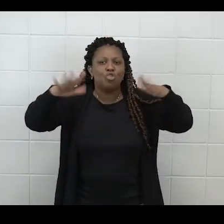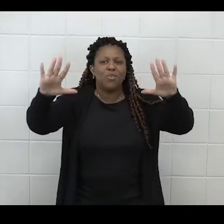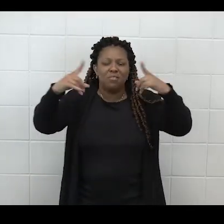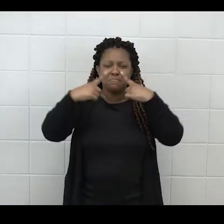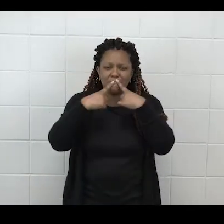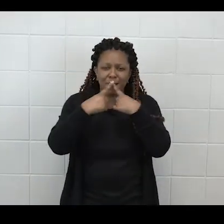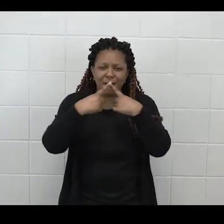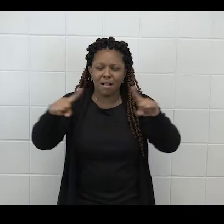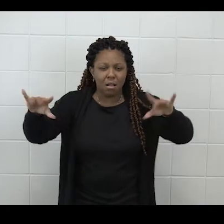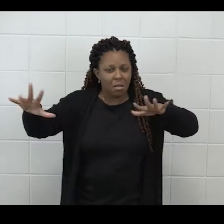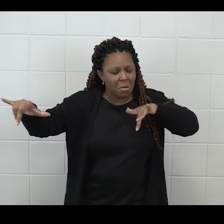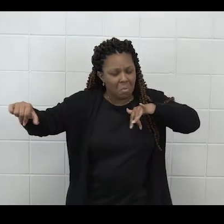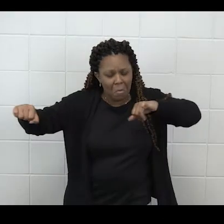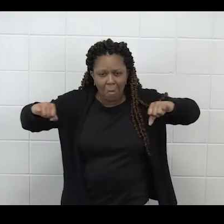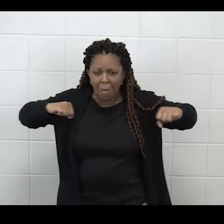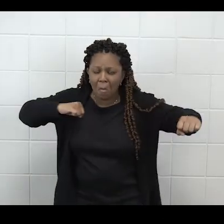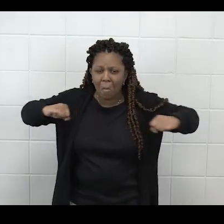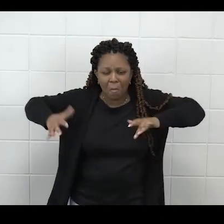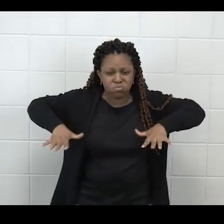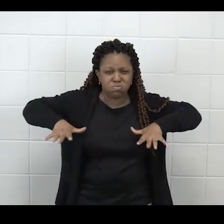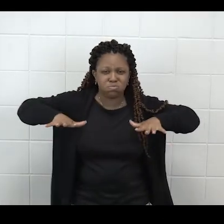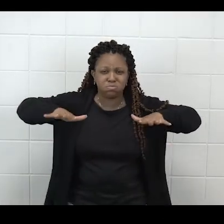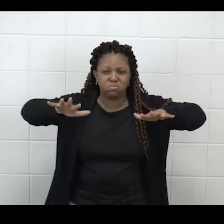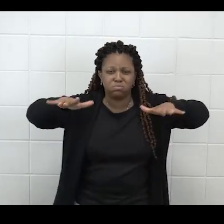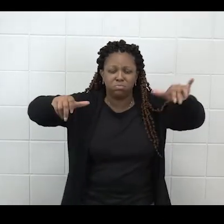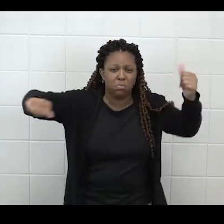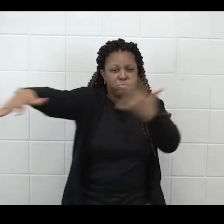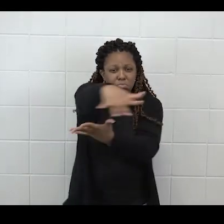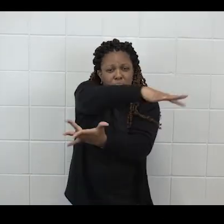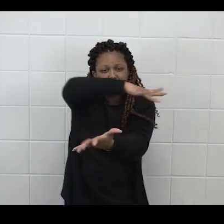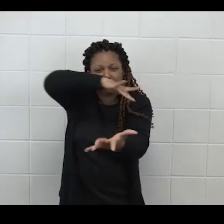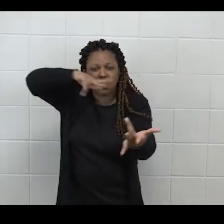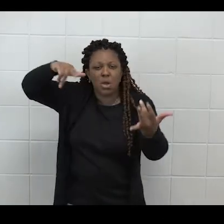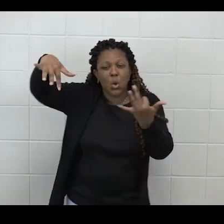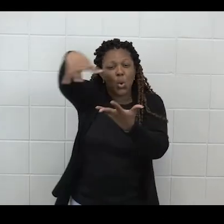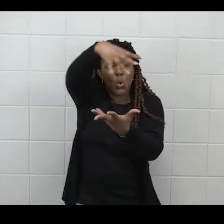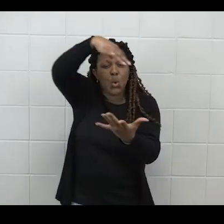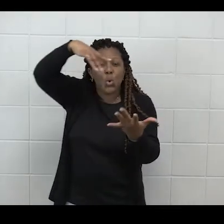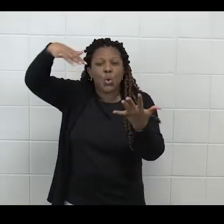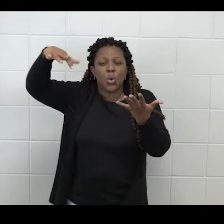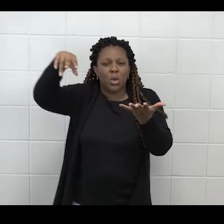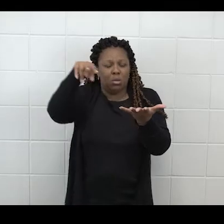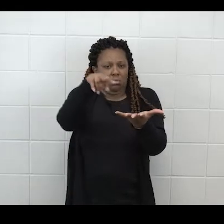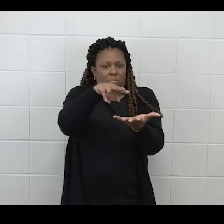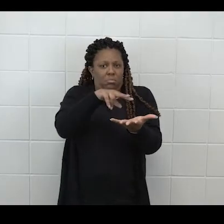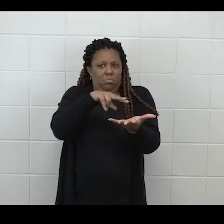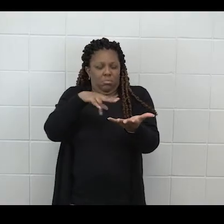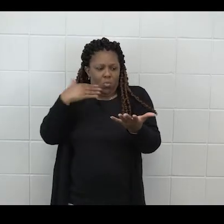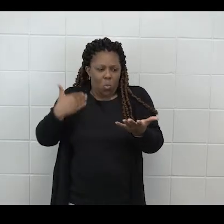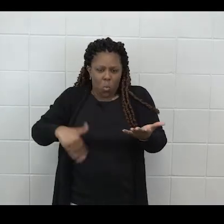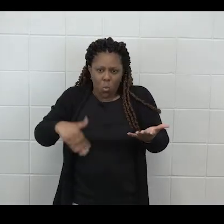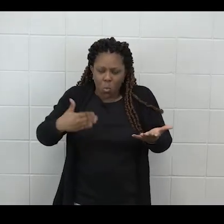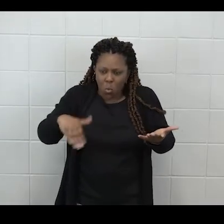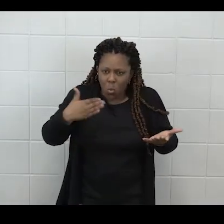called, and the house filled with smoke. And I said, "Woe is me, I am lost, for I am a man